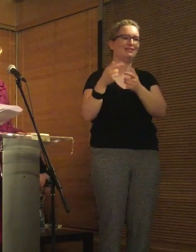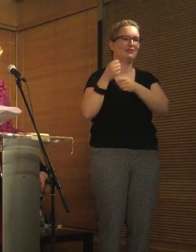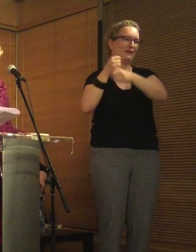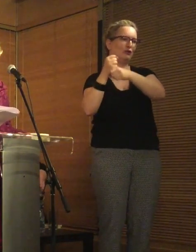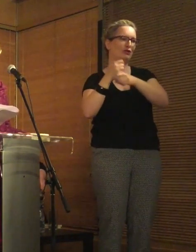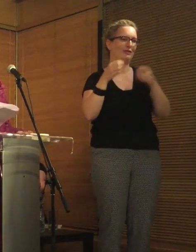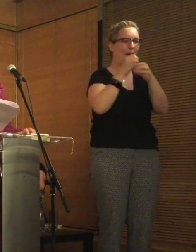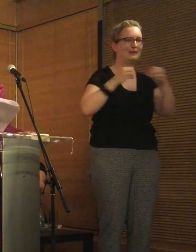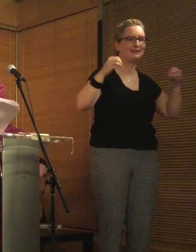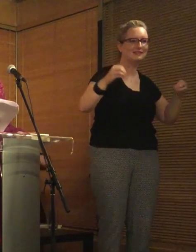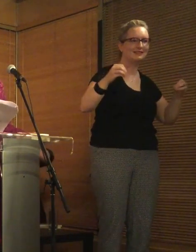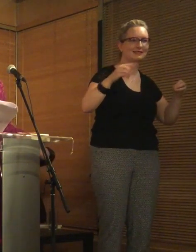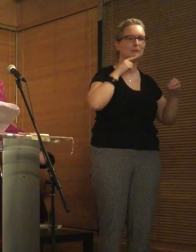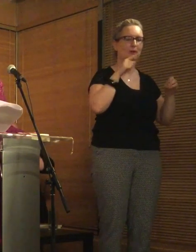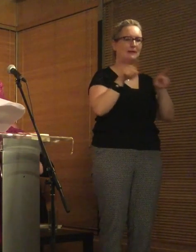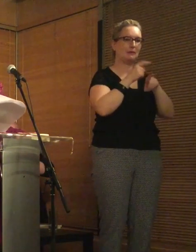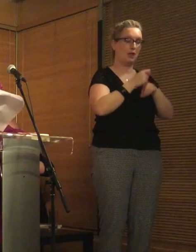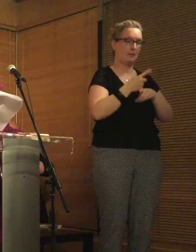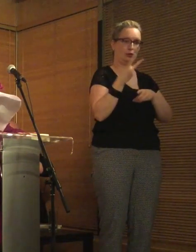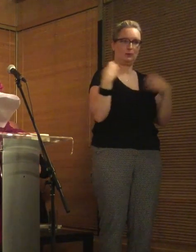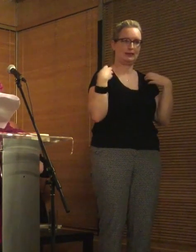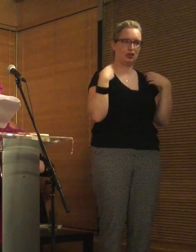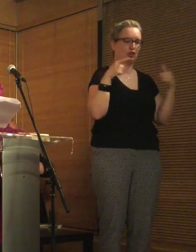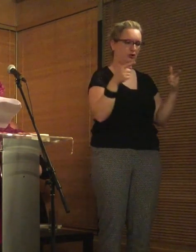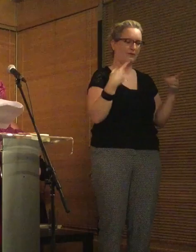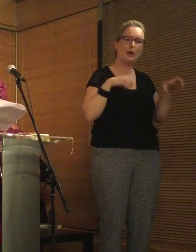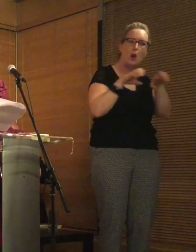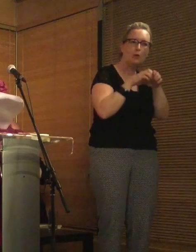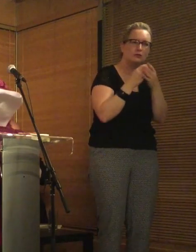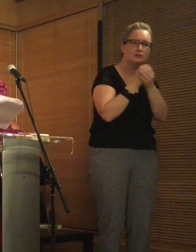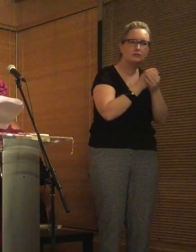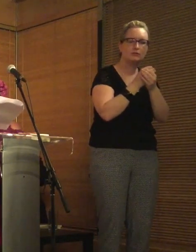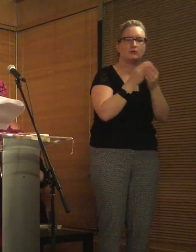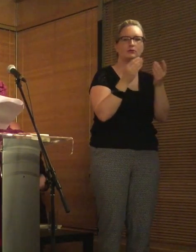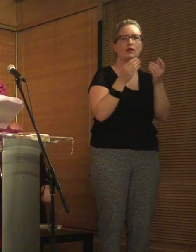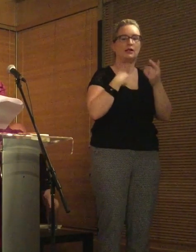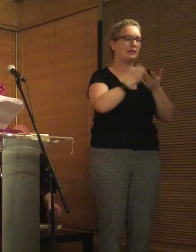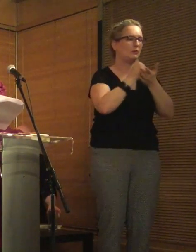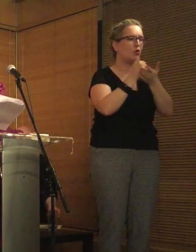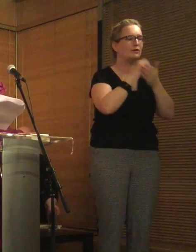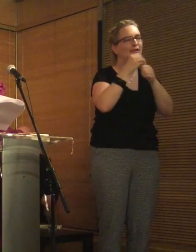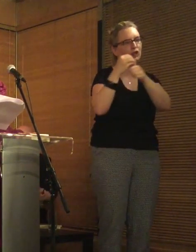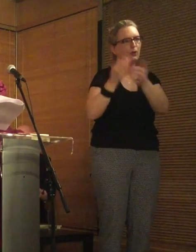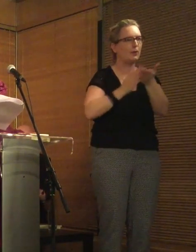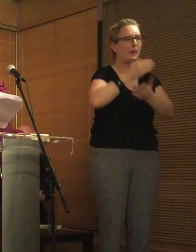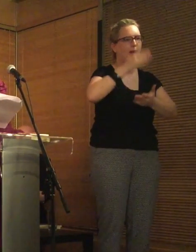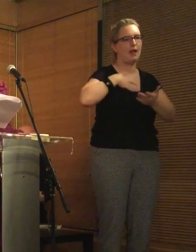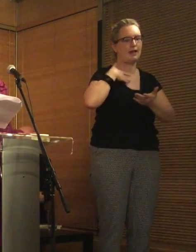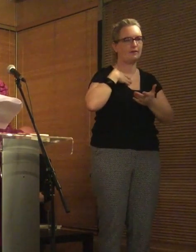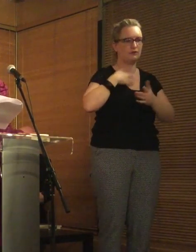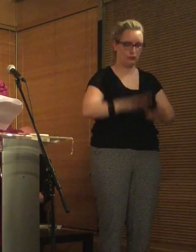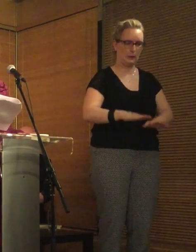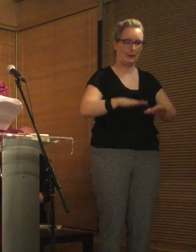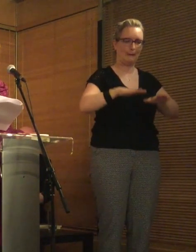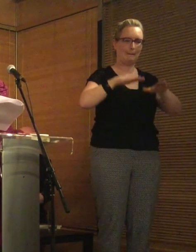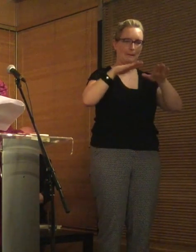But both, however, were so close and so supportive of each other all through their lives, since their